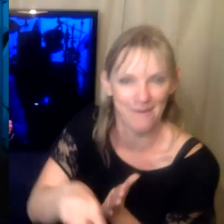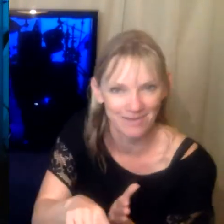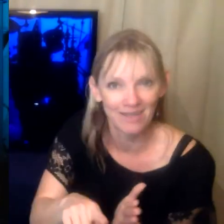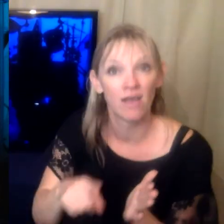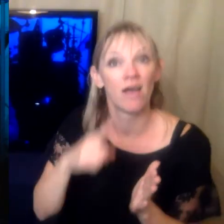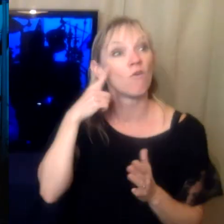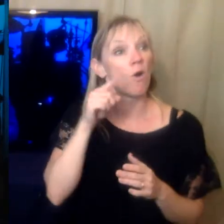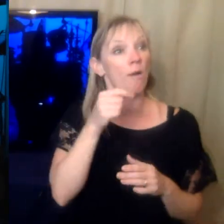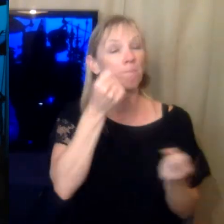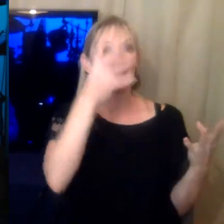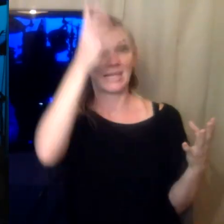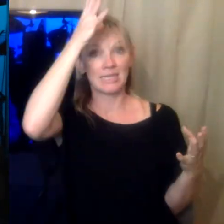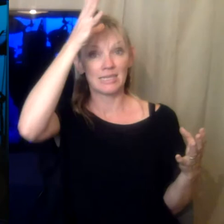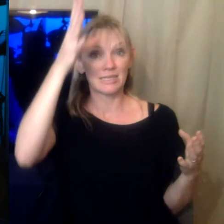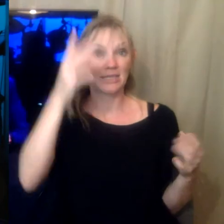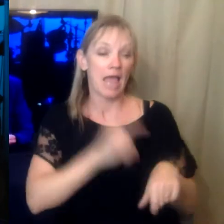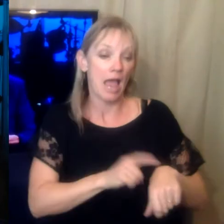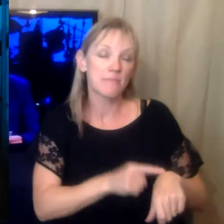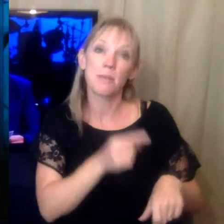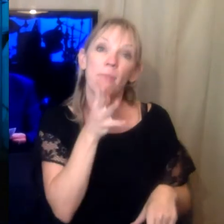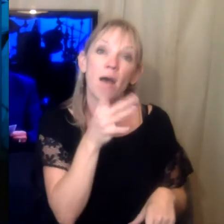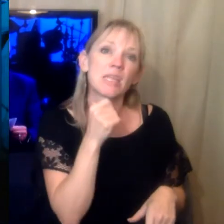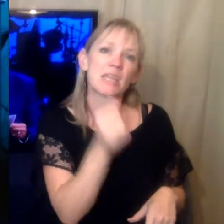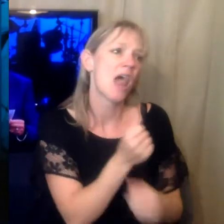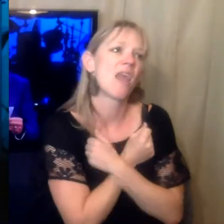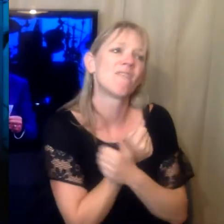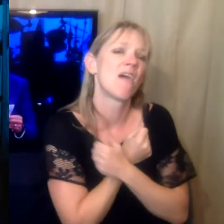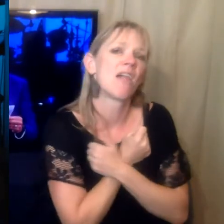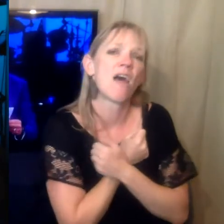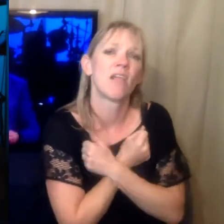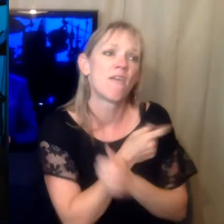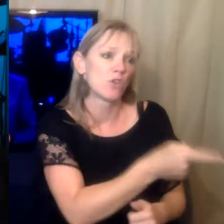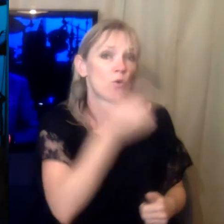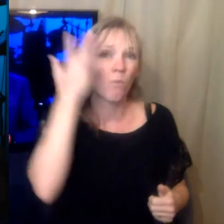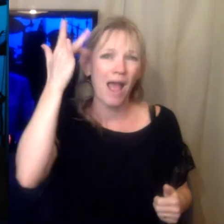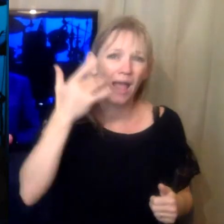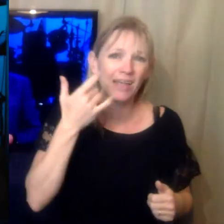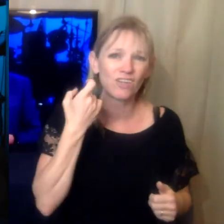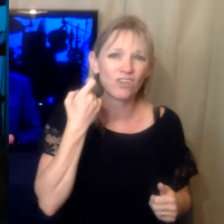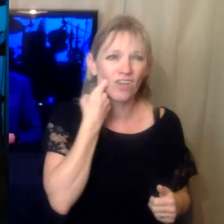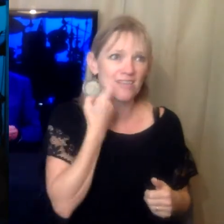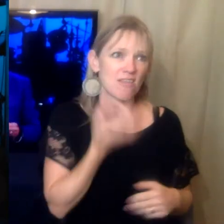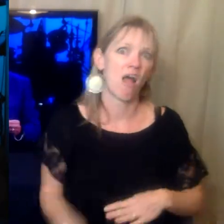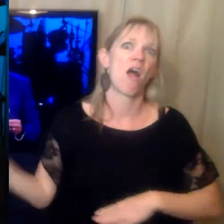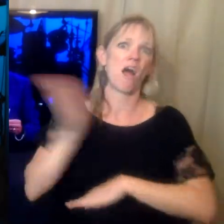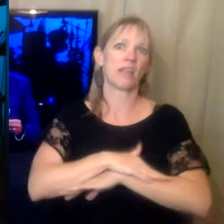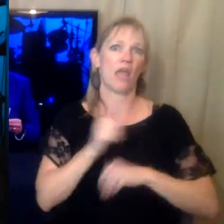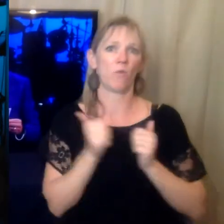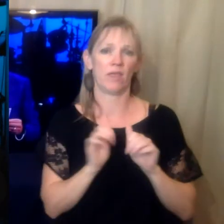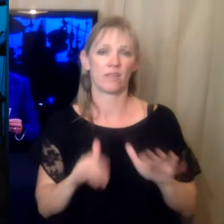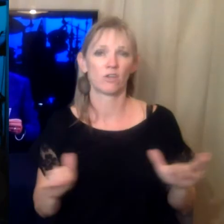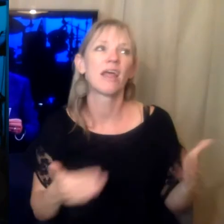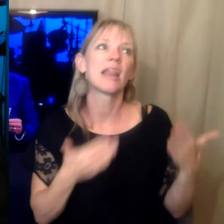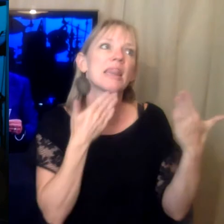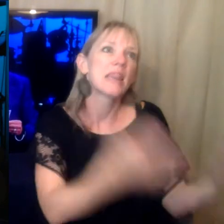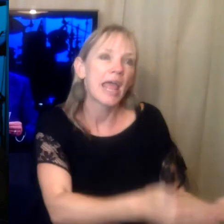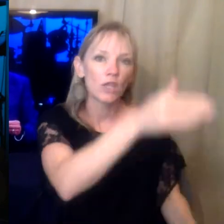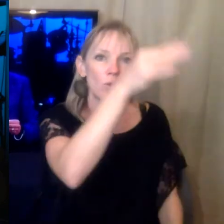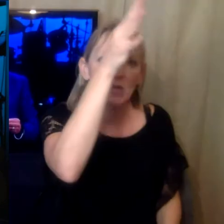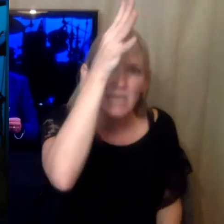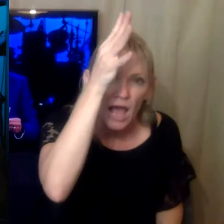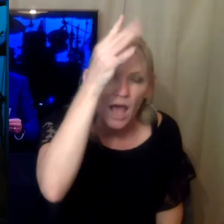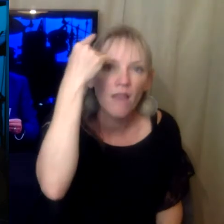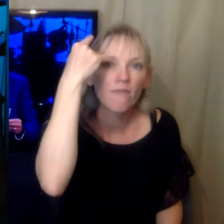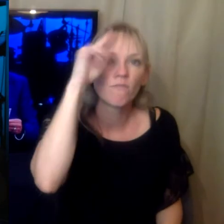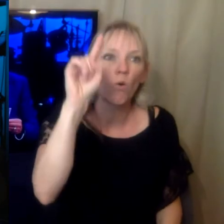times Mom did not shower you with love at night because she just spent a whole day with the kids. Thank you, Dad, for being just